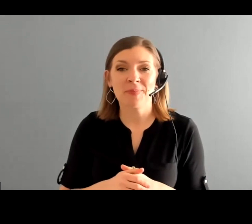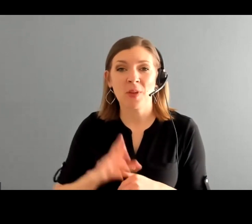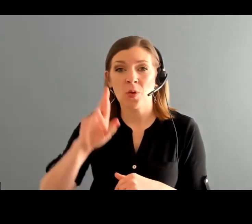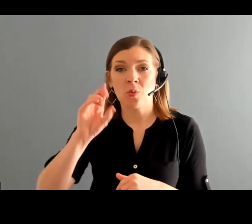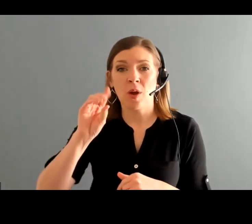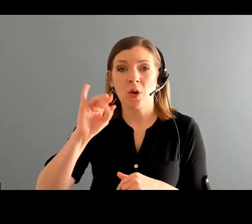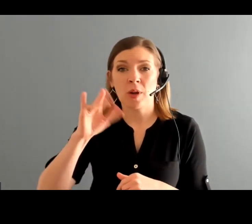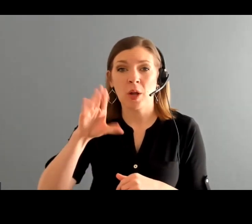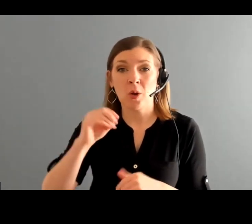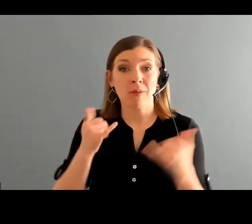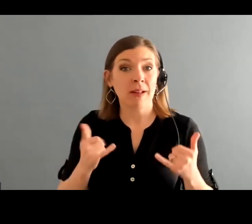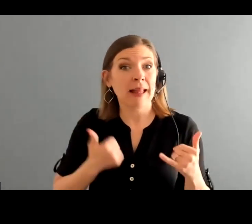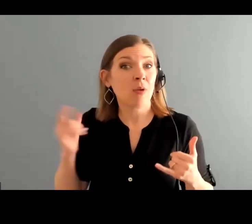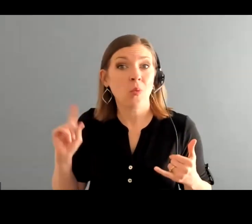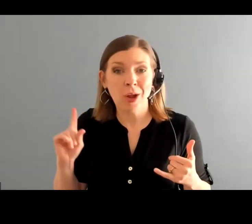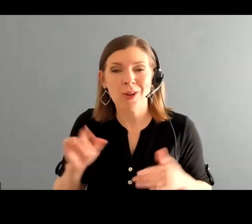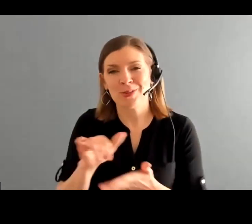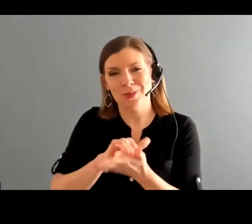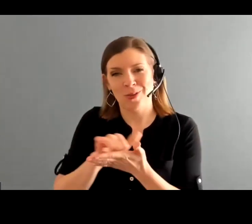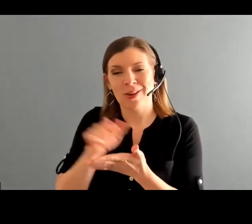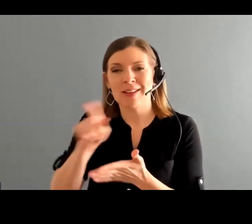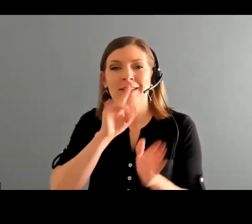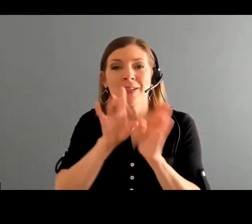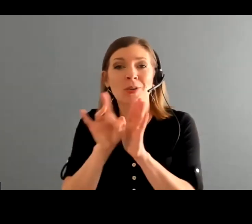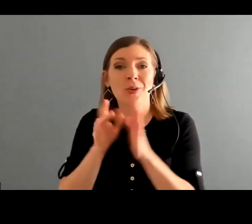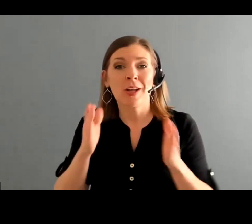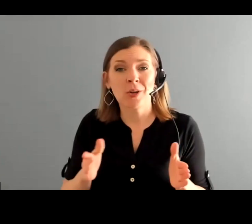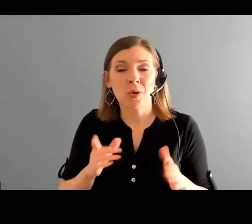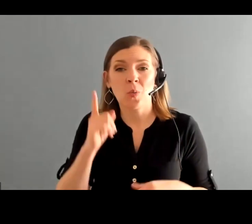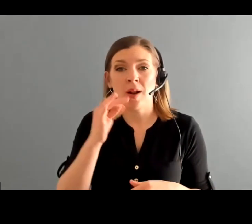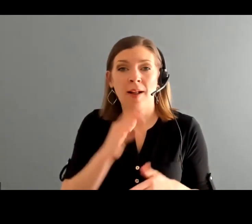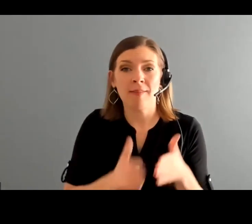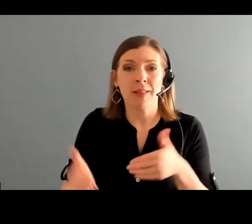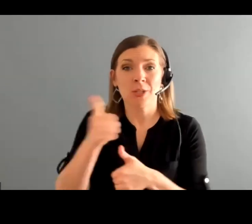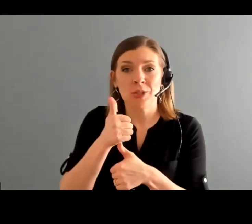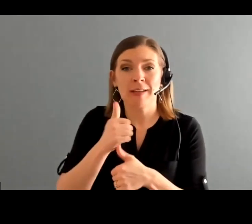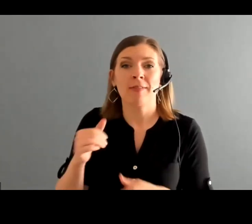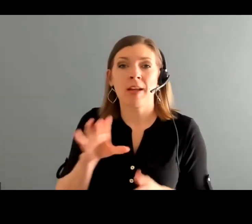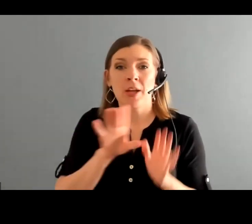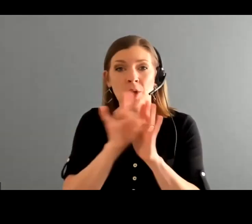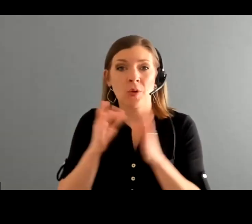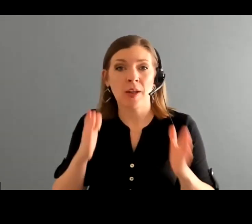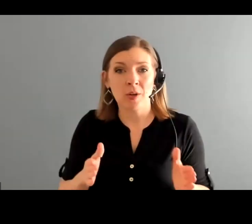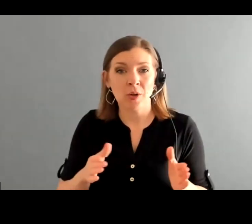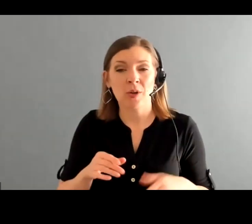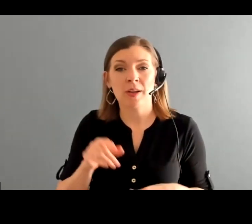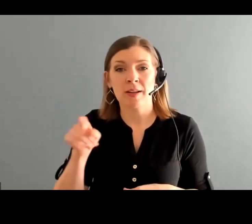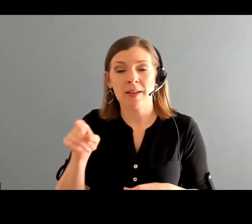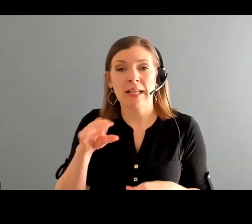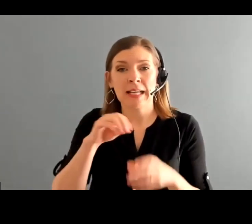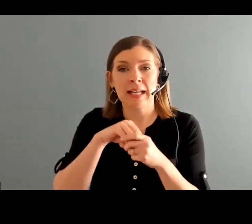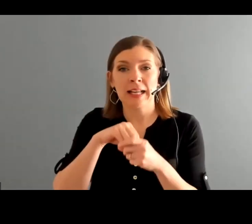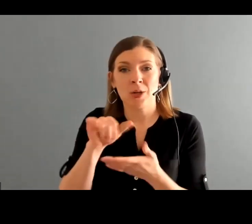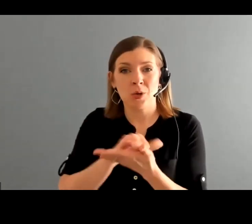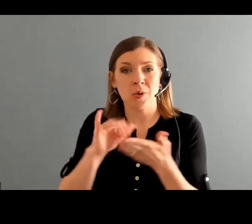Rodrigo currently lives in New York, and he's the curator, one of the chief curator at El Museo del Barrio in